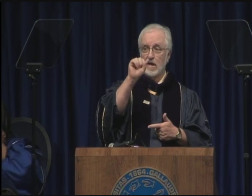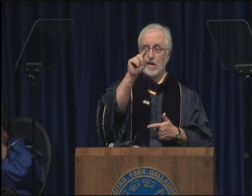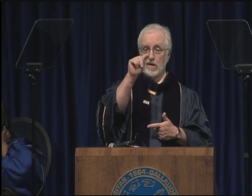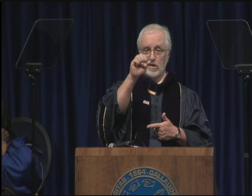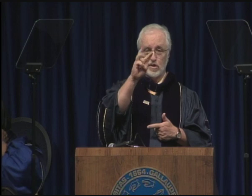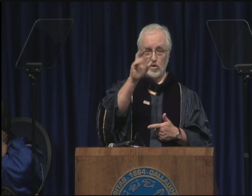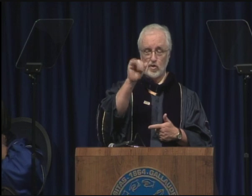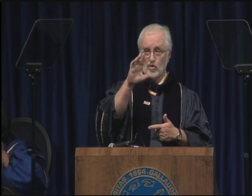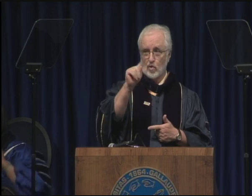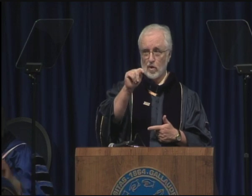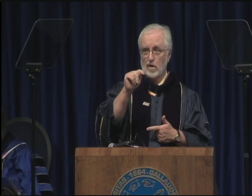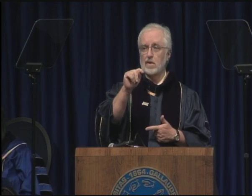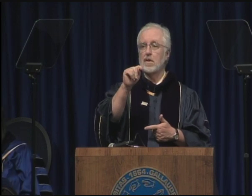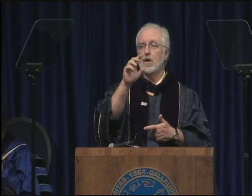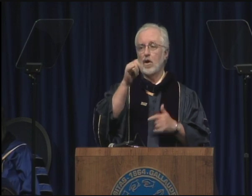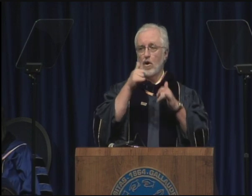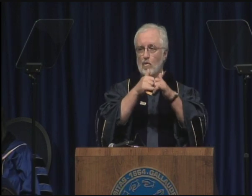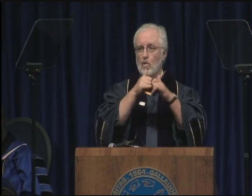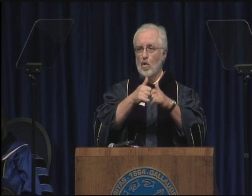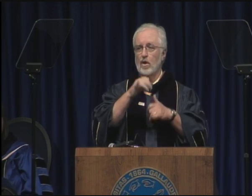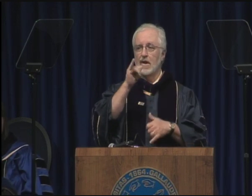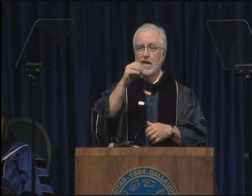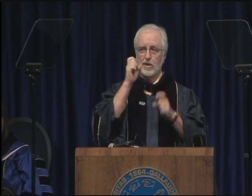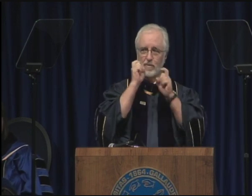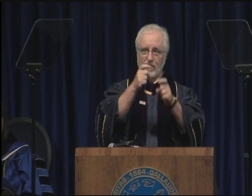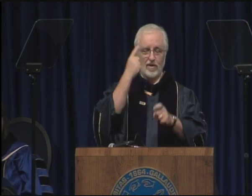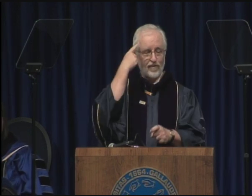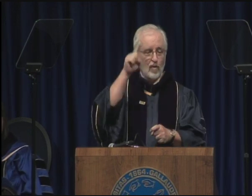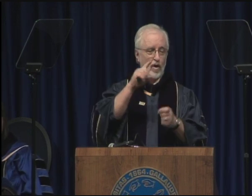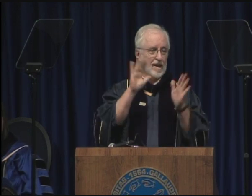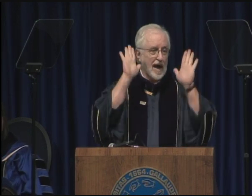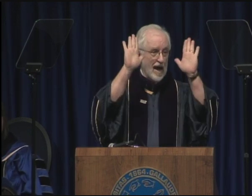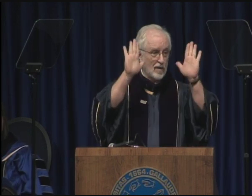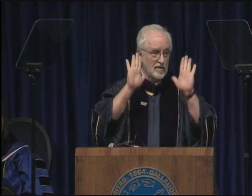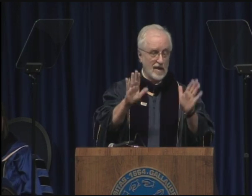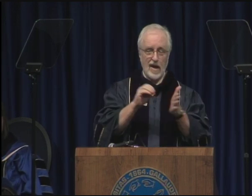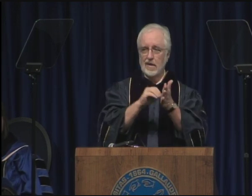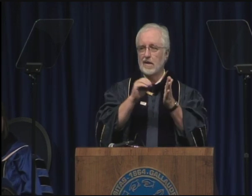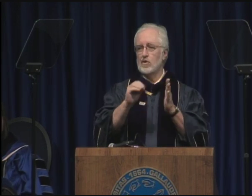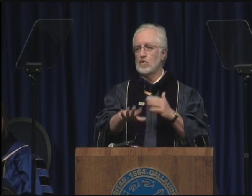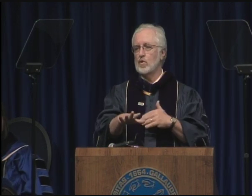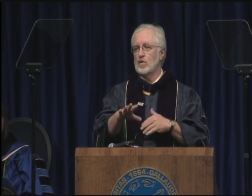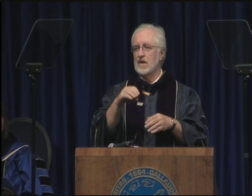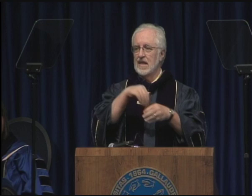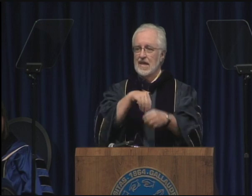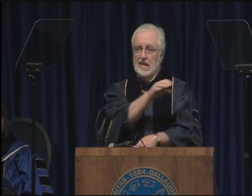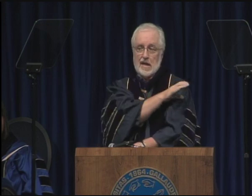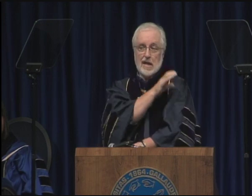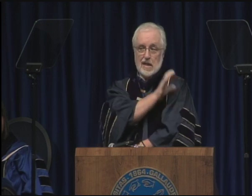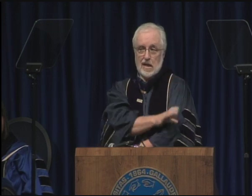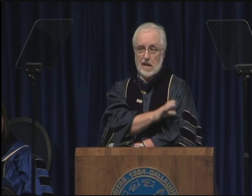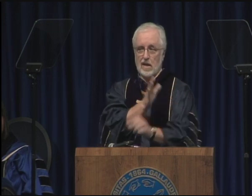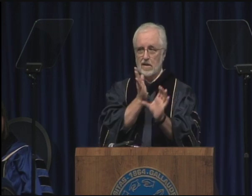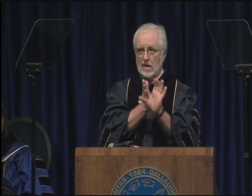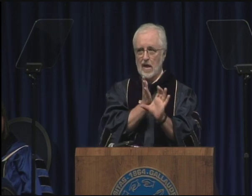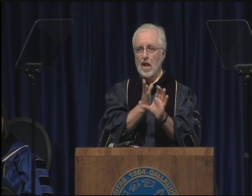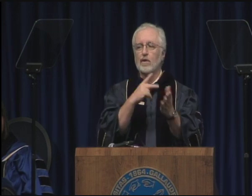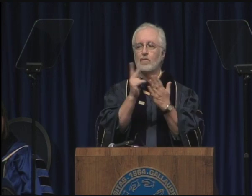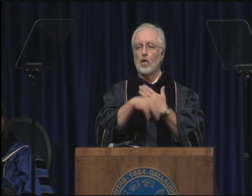Our second award is the Larry Stewart Award, which is presented to an outstanding student in the clinical psychology